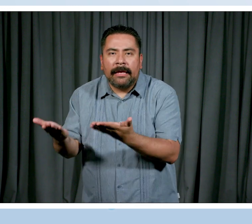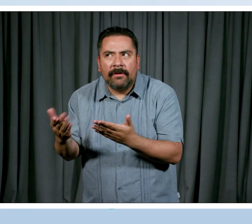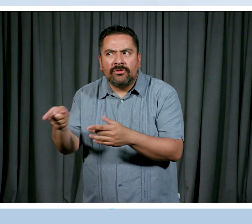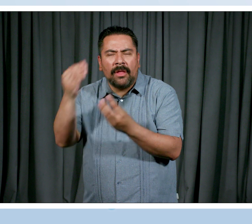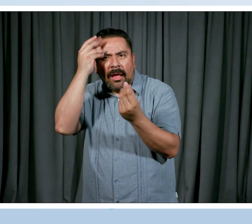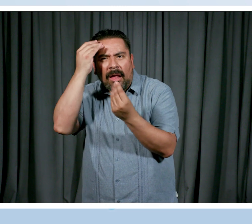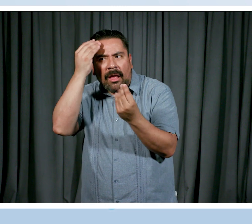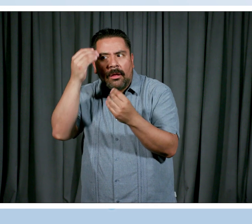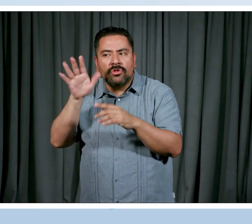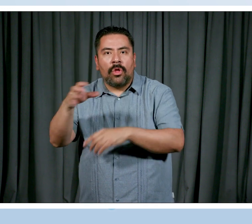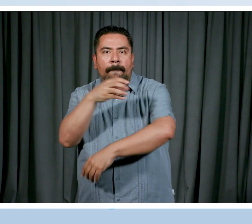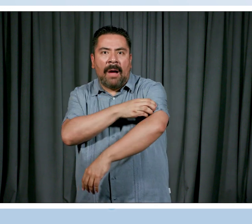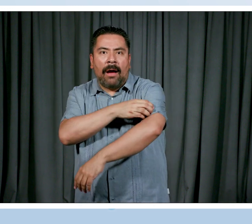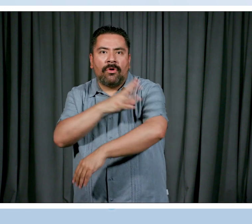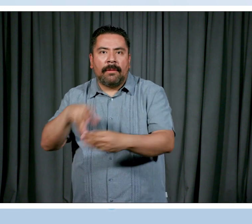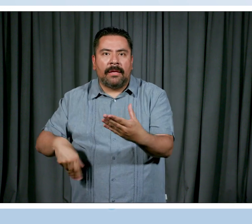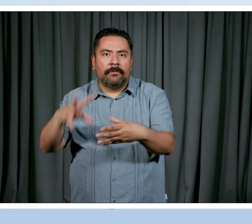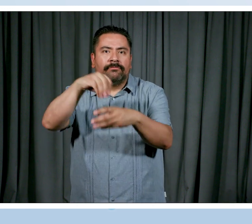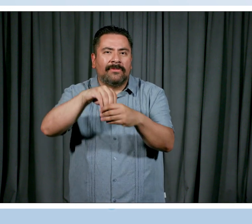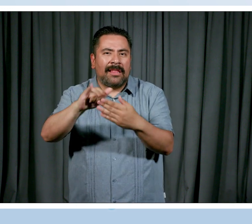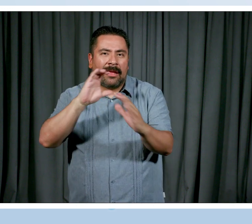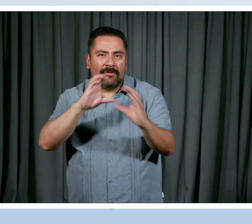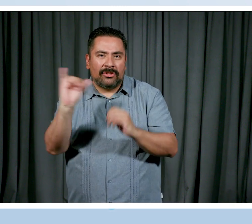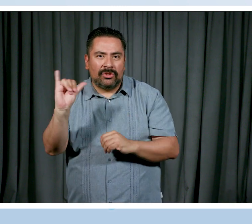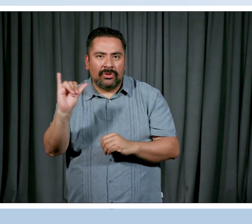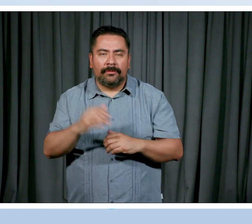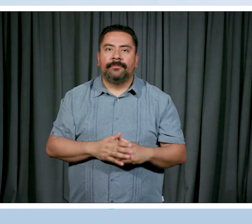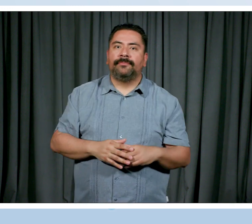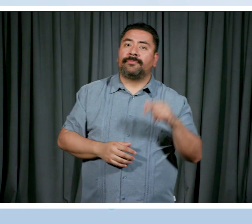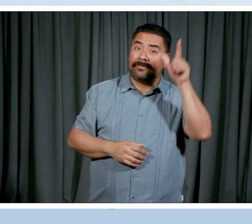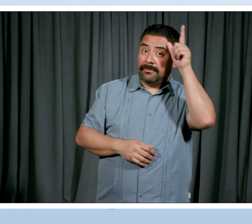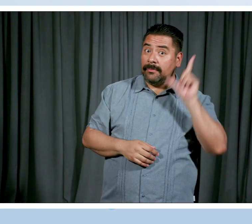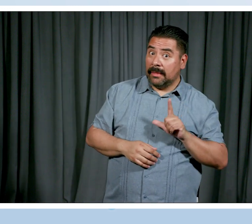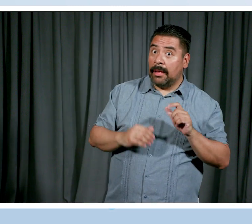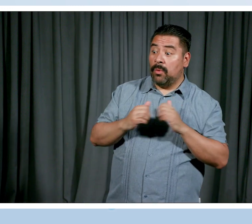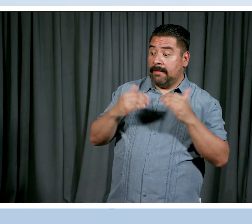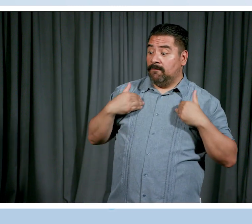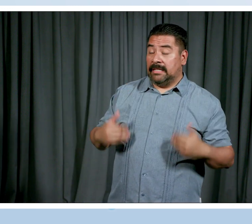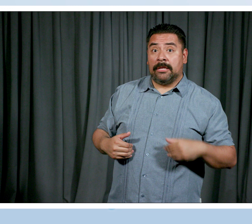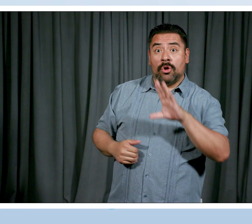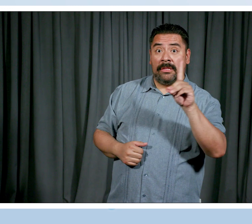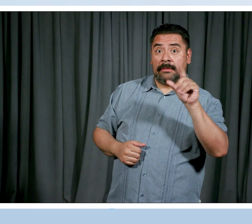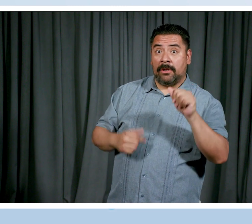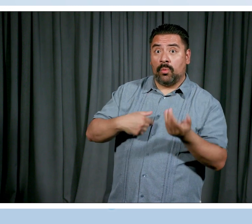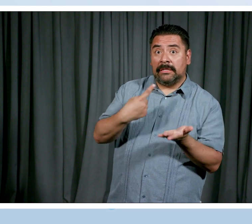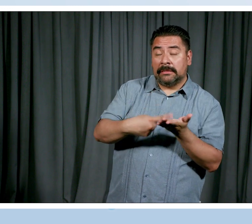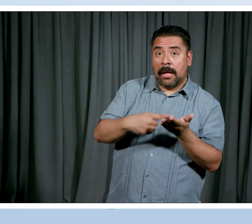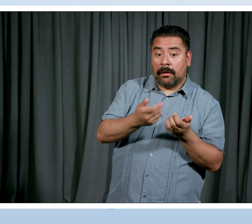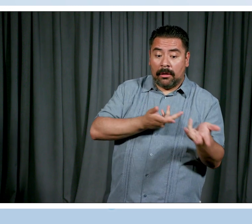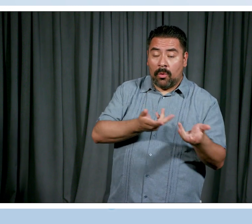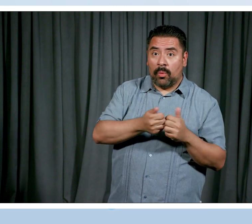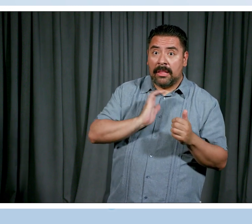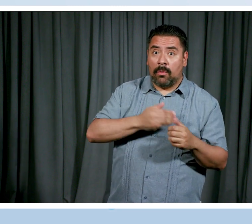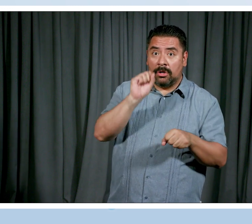about so that they can bring some of their power into those conversations too. With somebody with a physical disability, we talk with our job seekers that that's